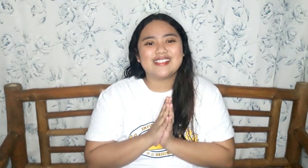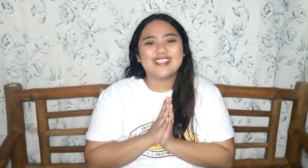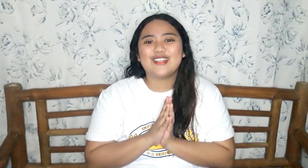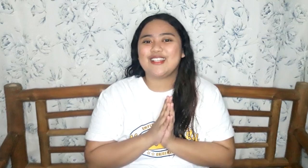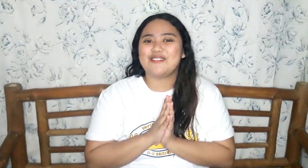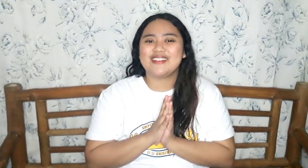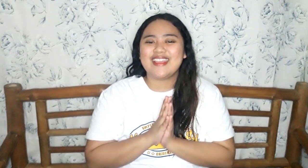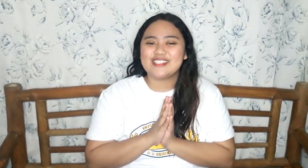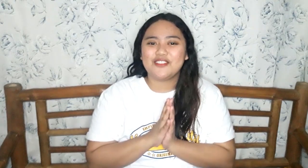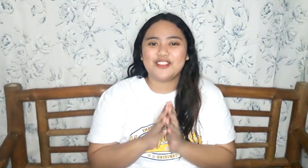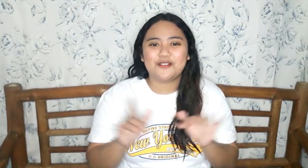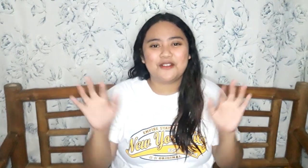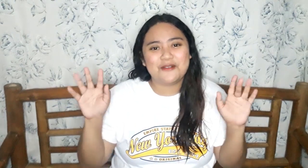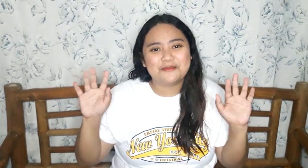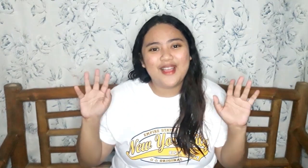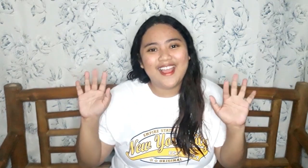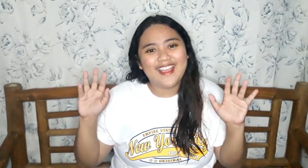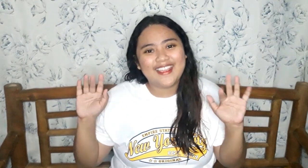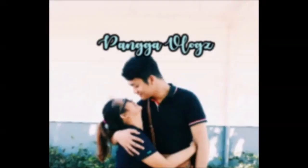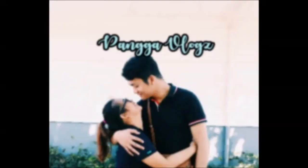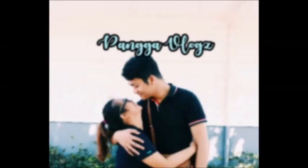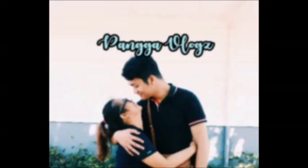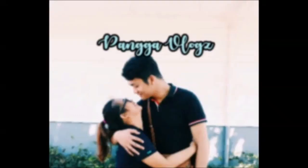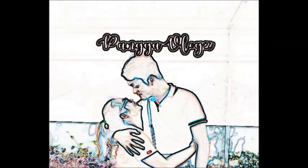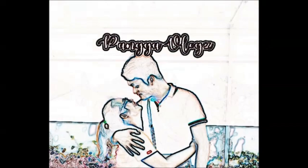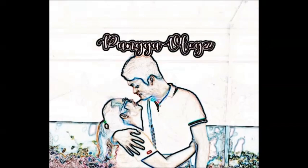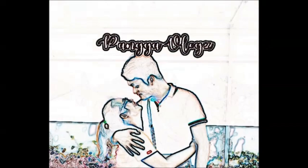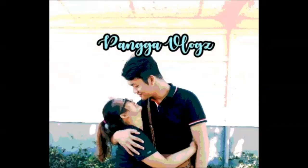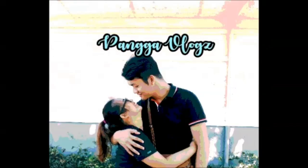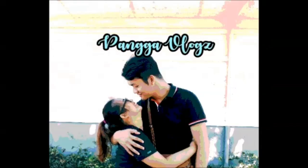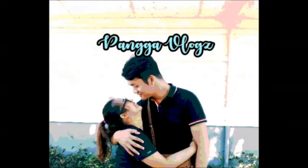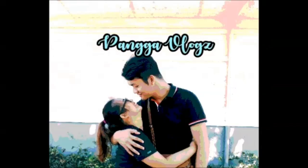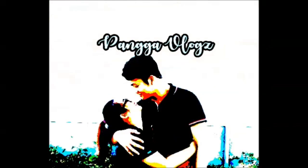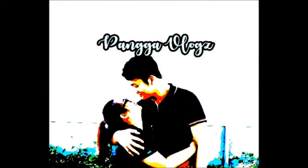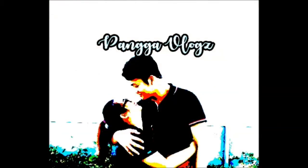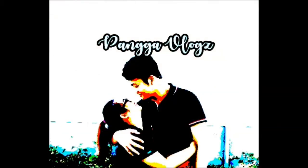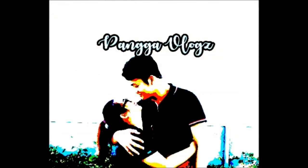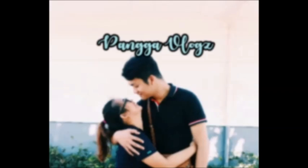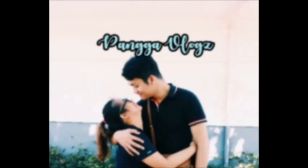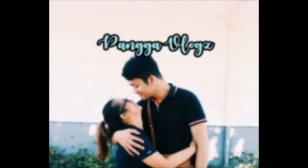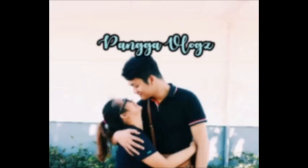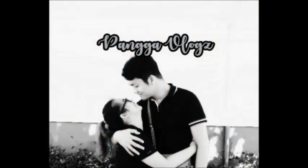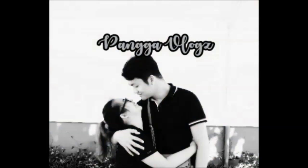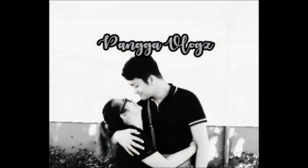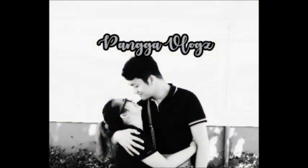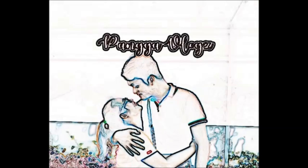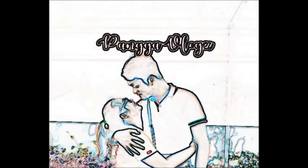see you in our next video. Bye!